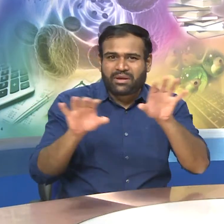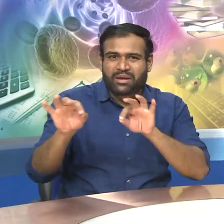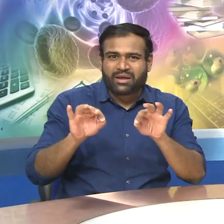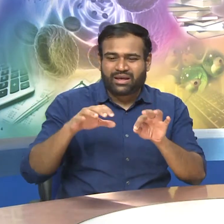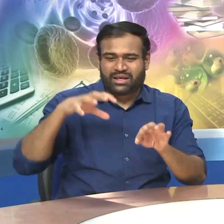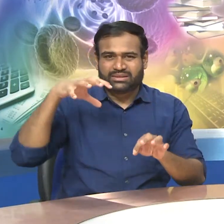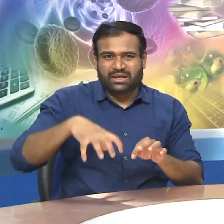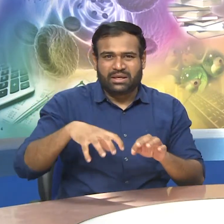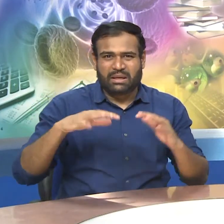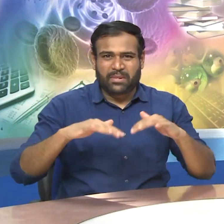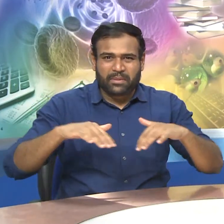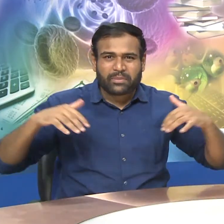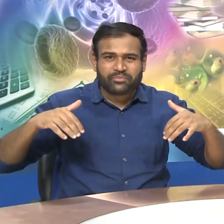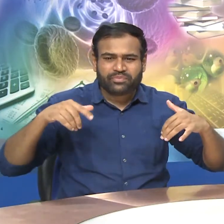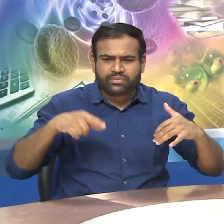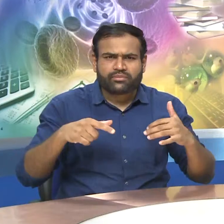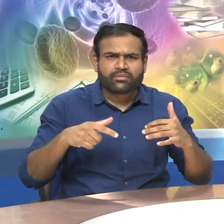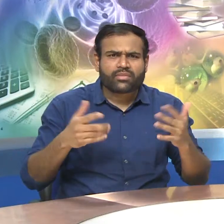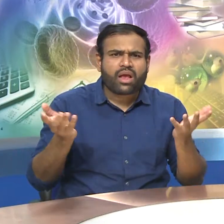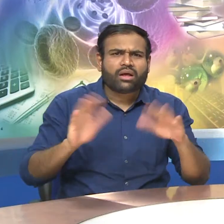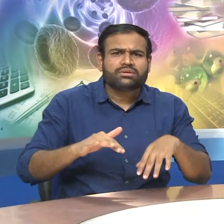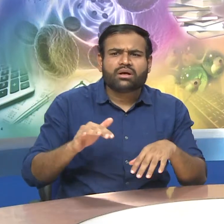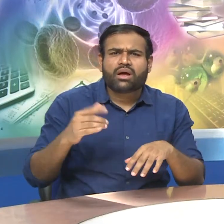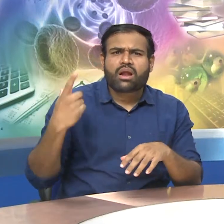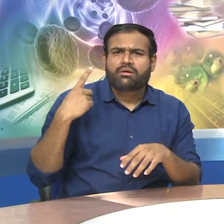Members are directly elected through universal adult franchise.